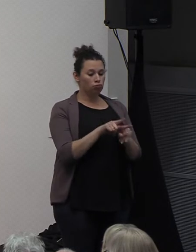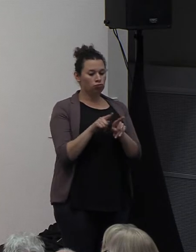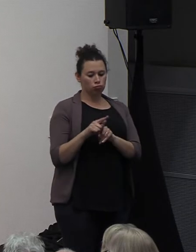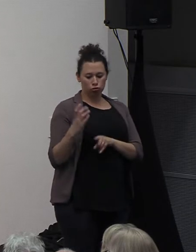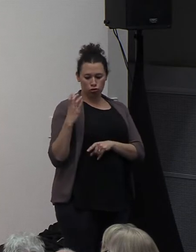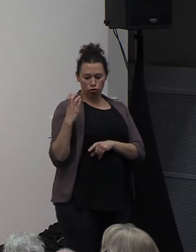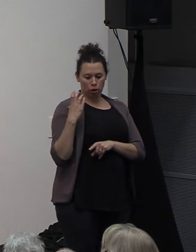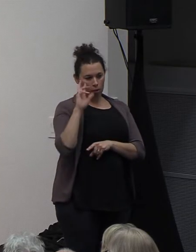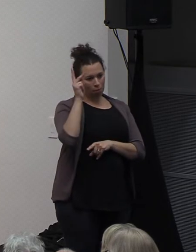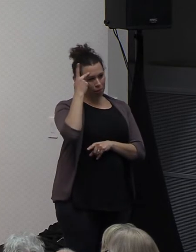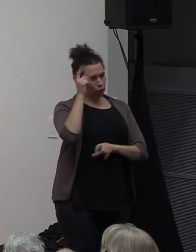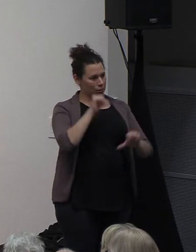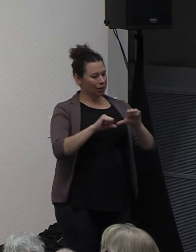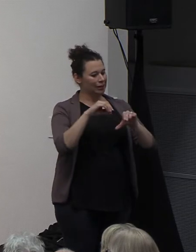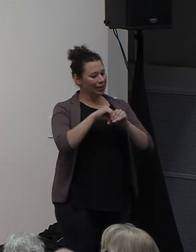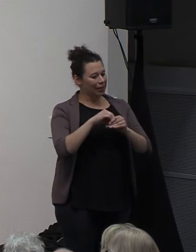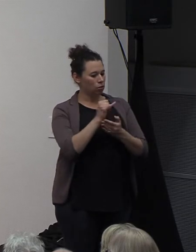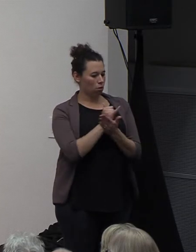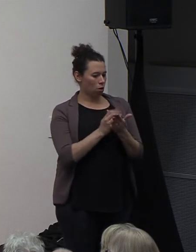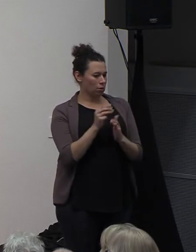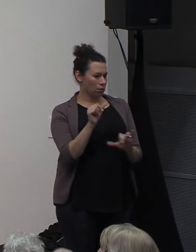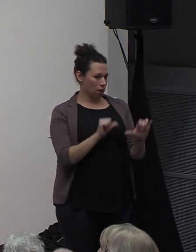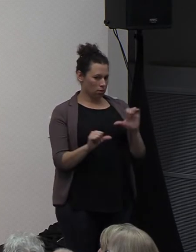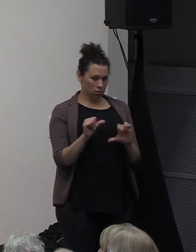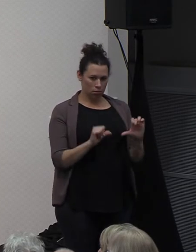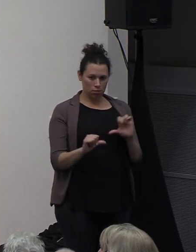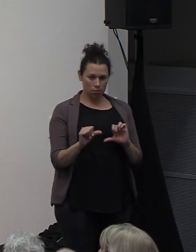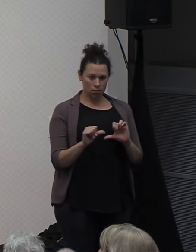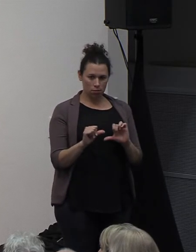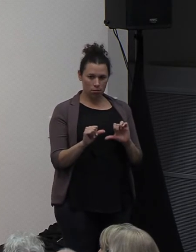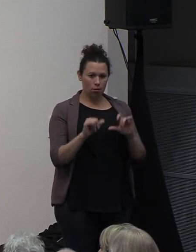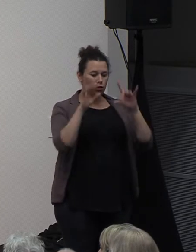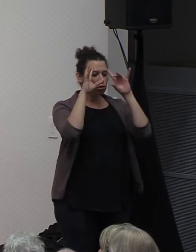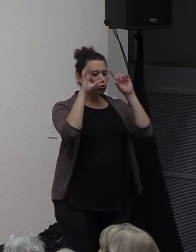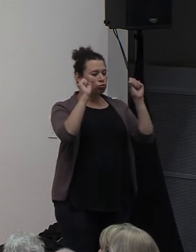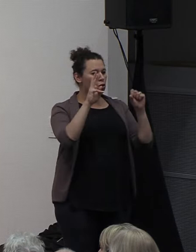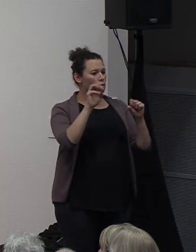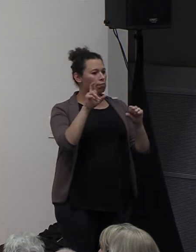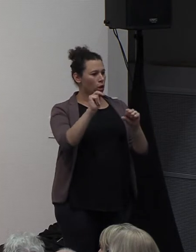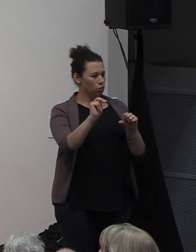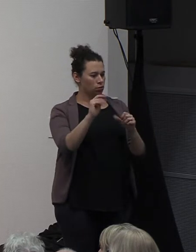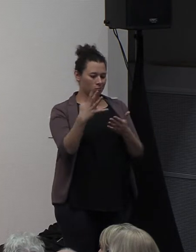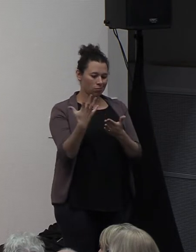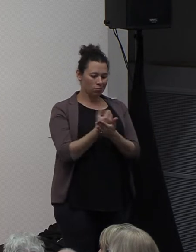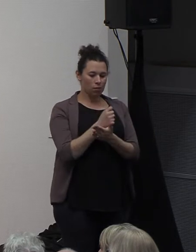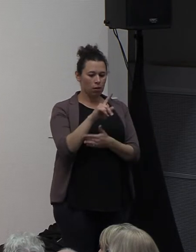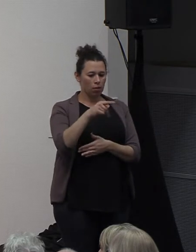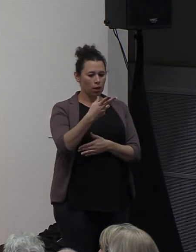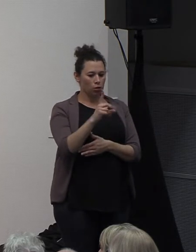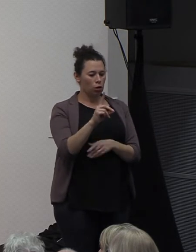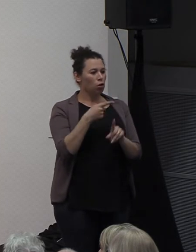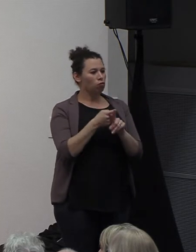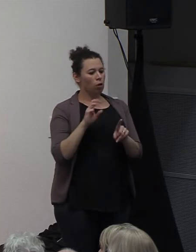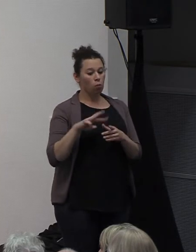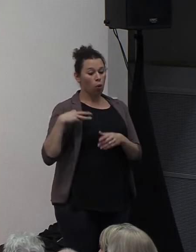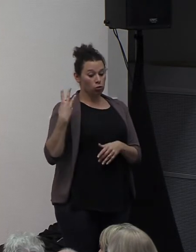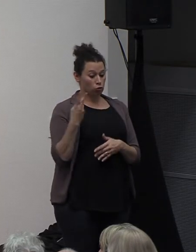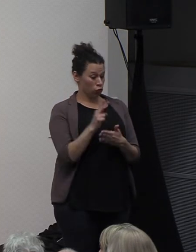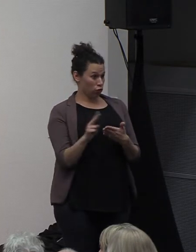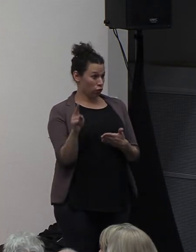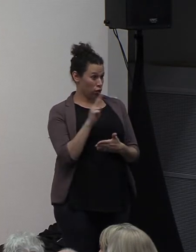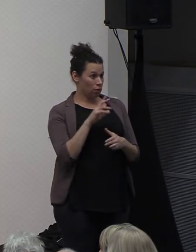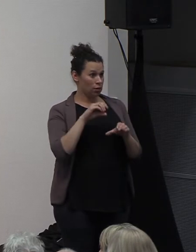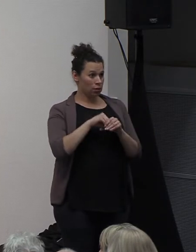Science in Arts and Sciences. Chancellor Martin earned his PhD in Political Science from Washington University